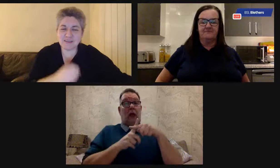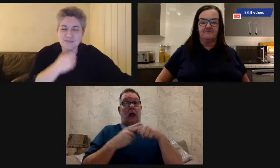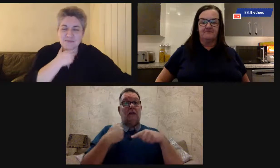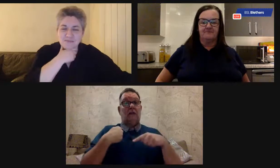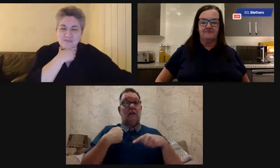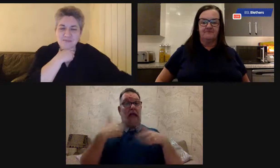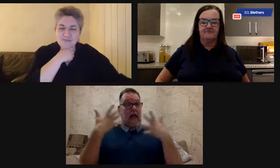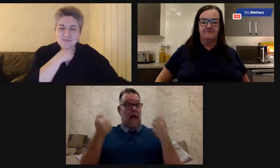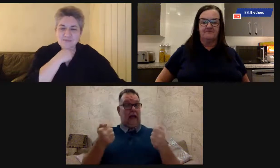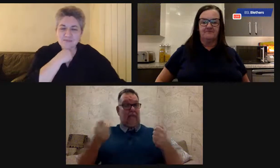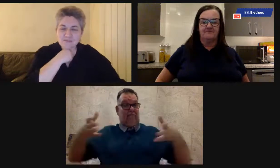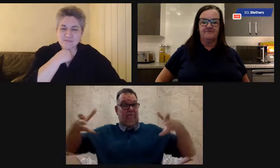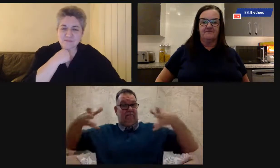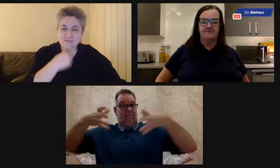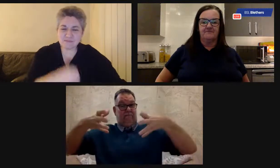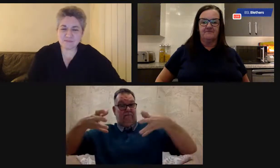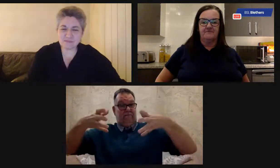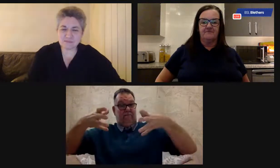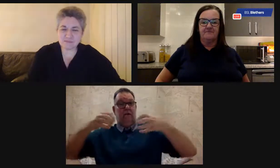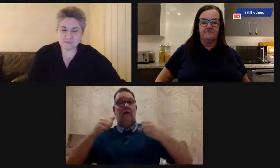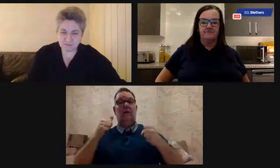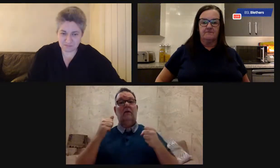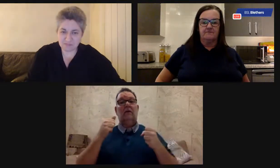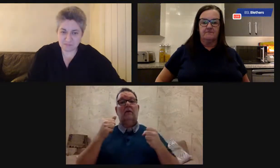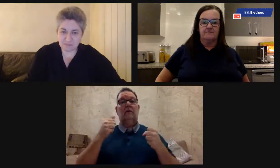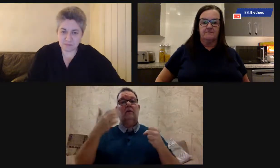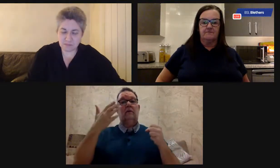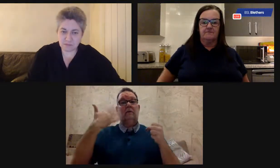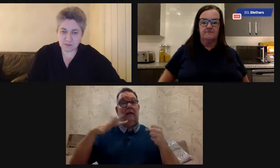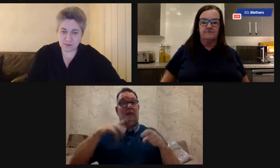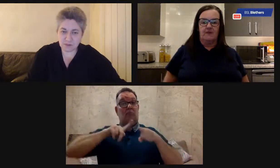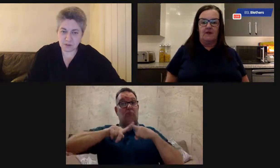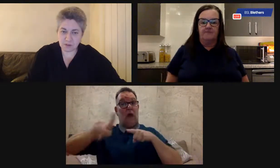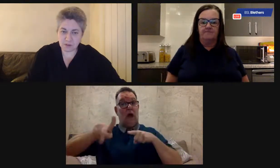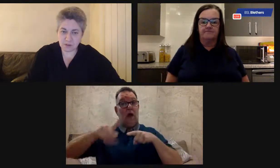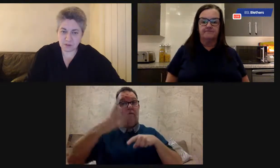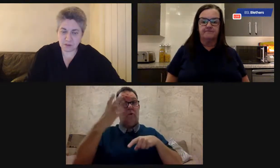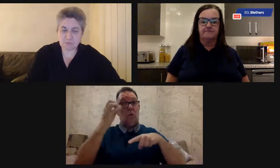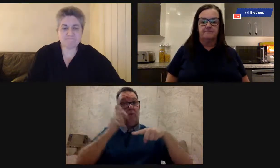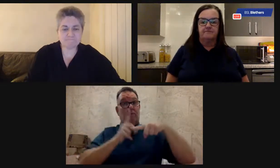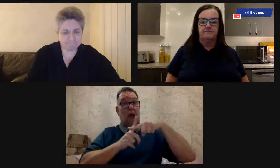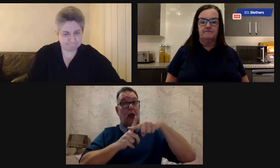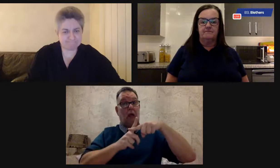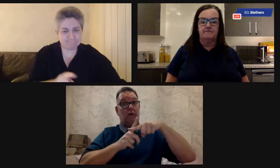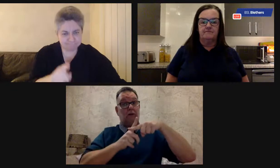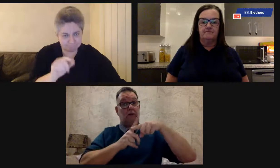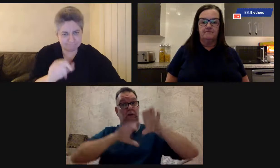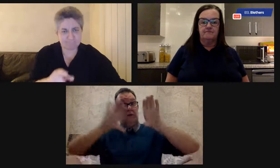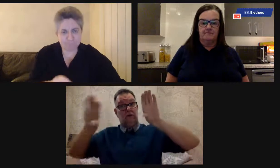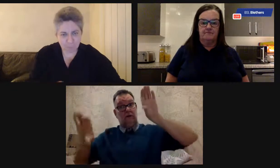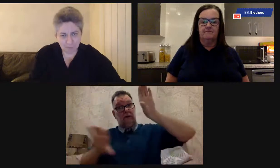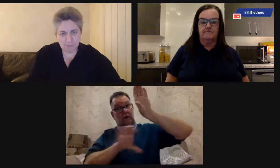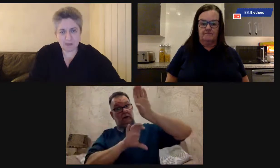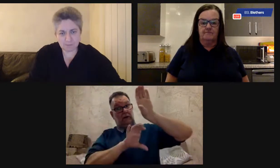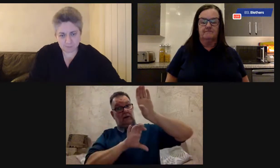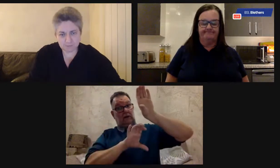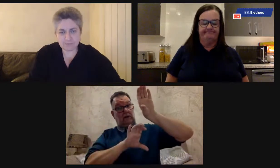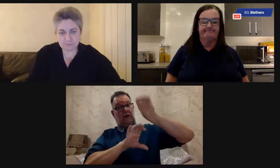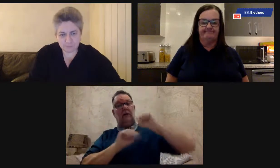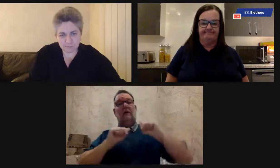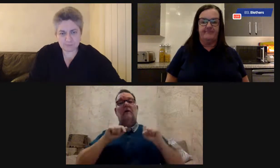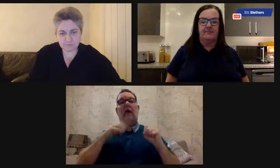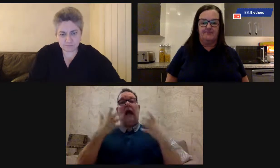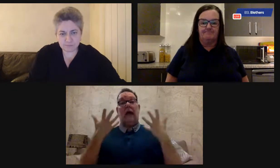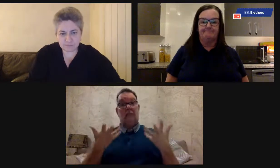is a mature version of that. Well, we have a group, Avro, and they'd actually